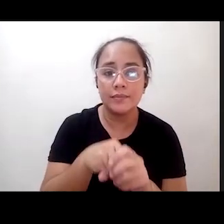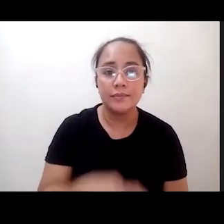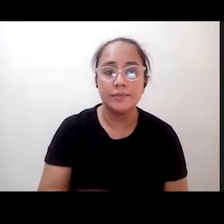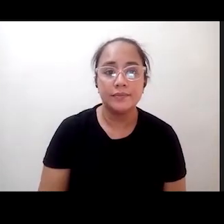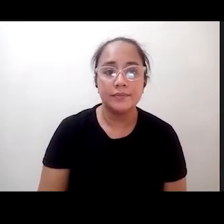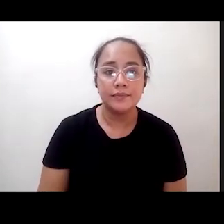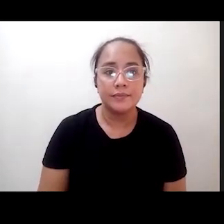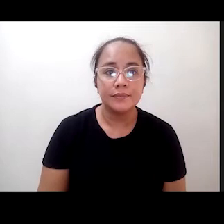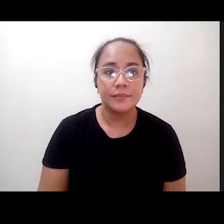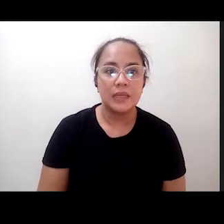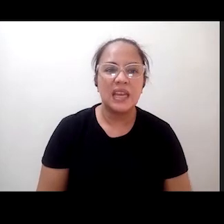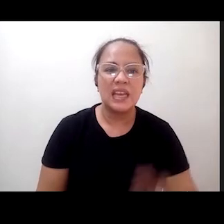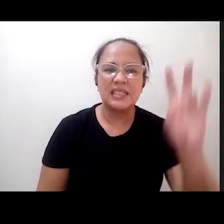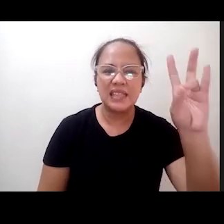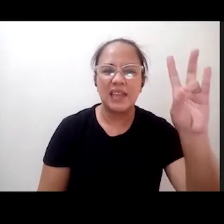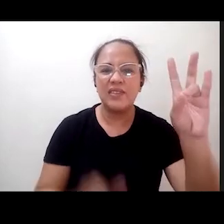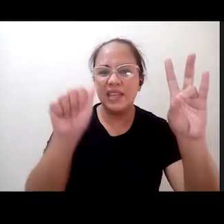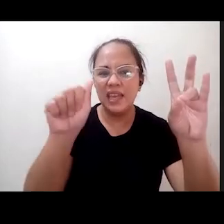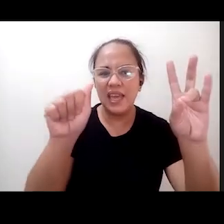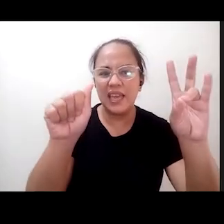7A and 7B together,